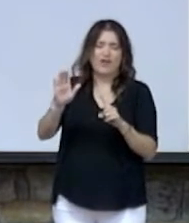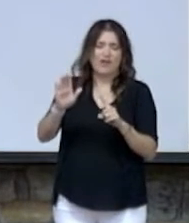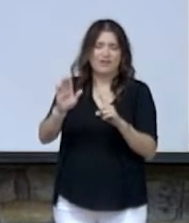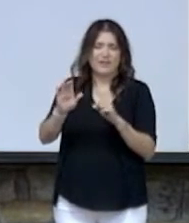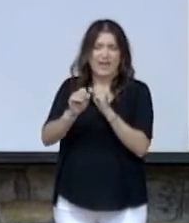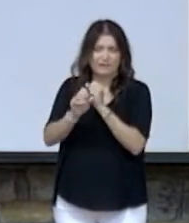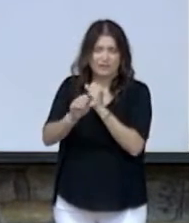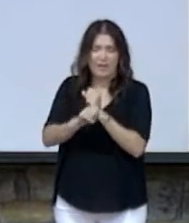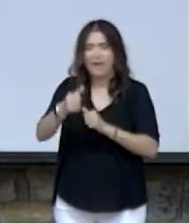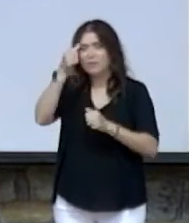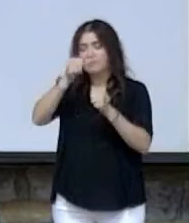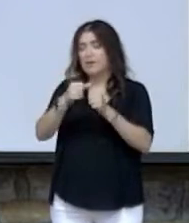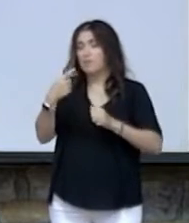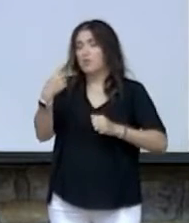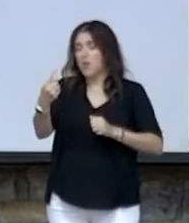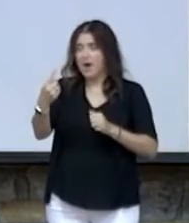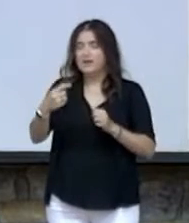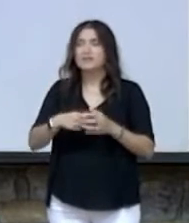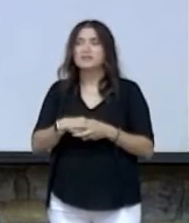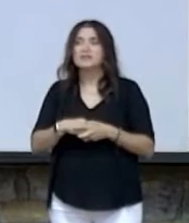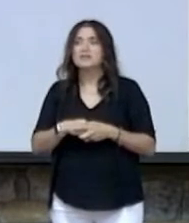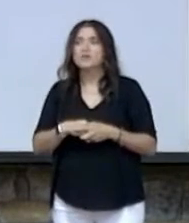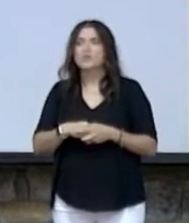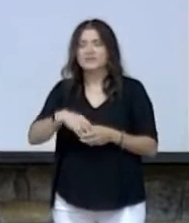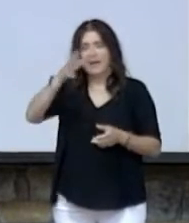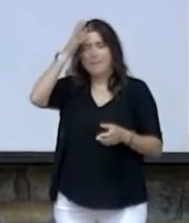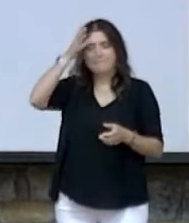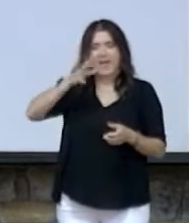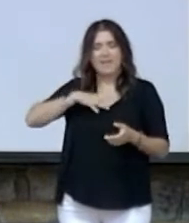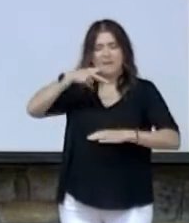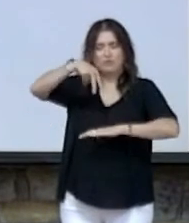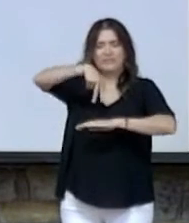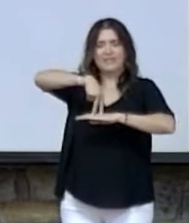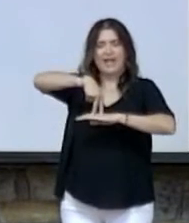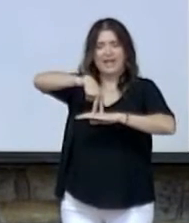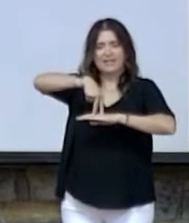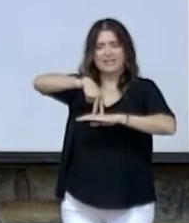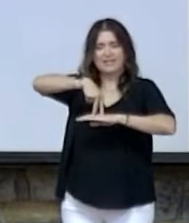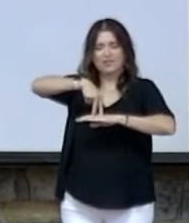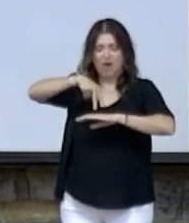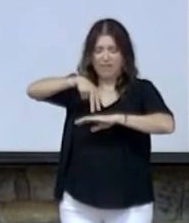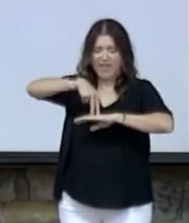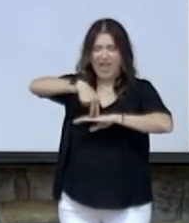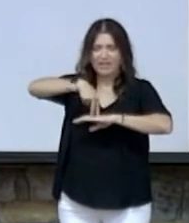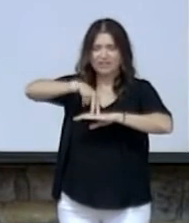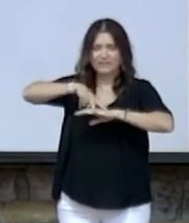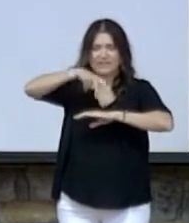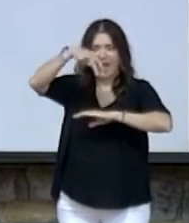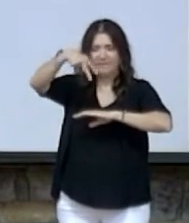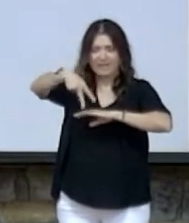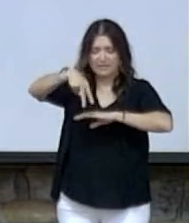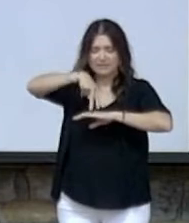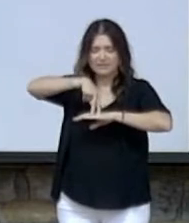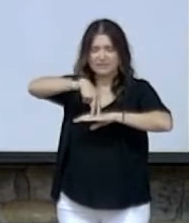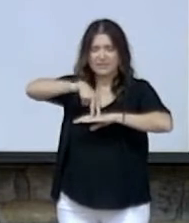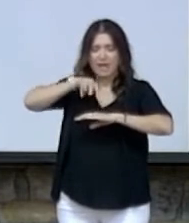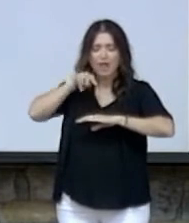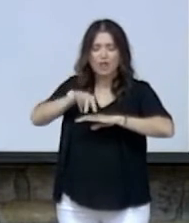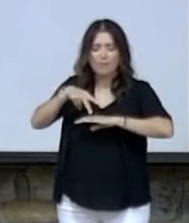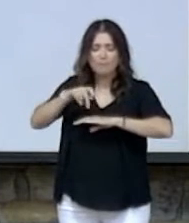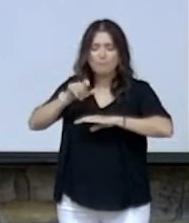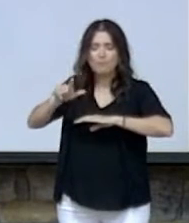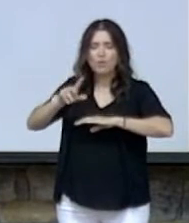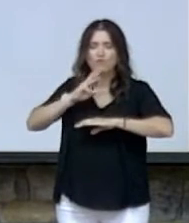remember one of the advertisements they used to have was a man that was standing on the edge of a diving platform looking down at a pool of